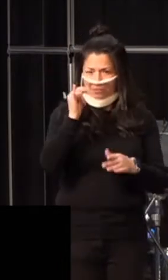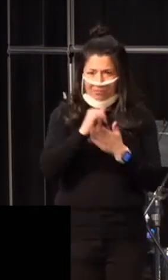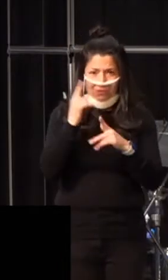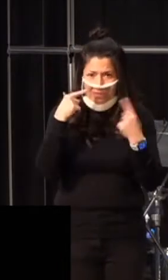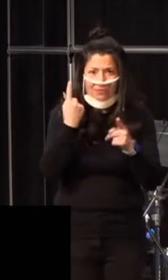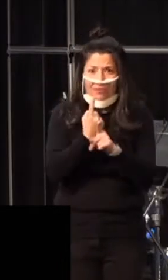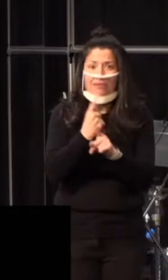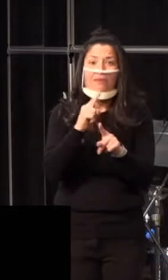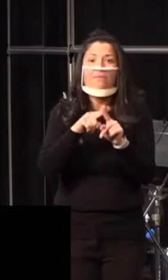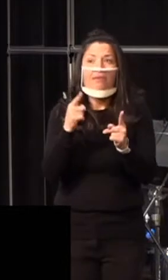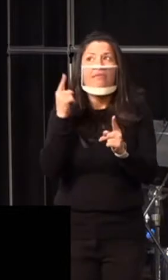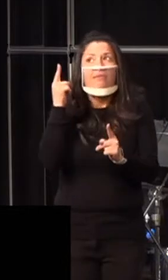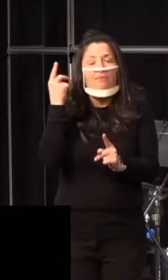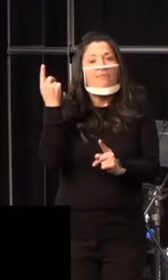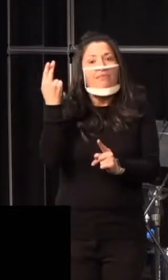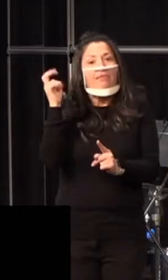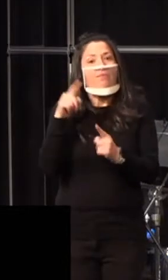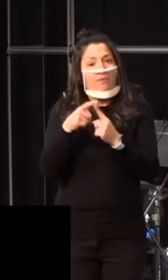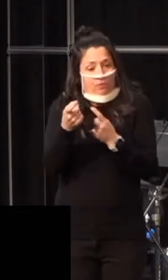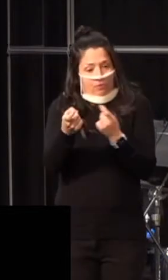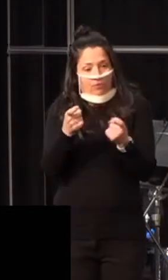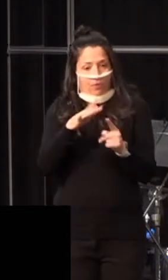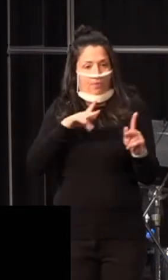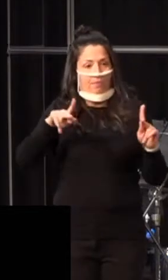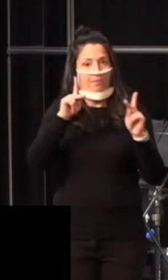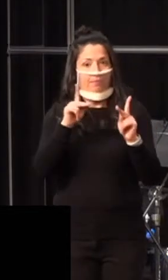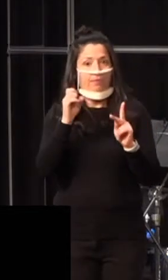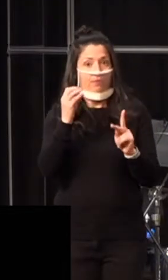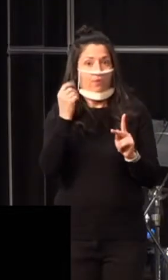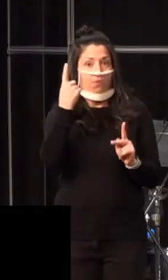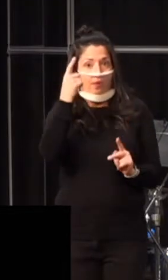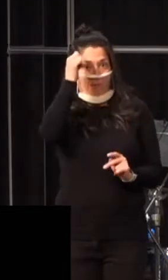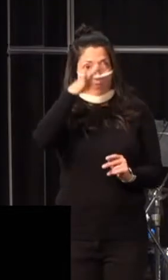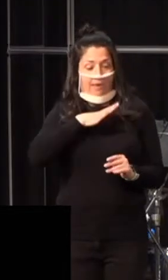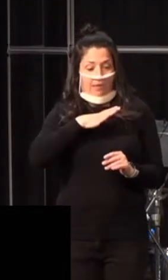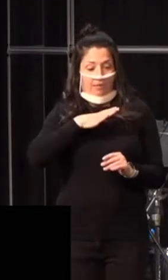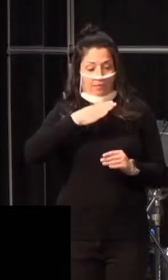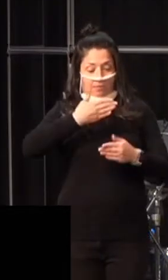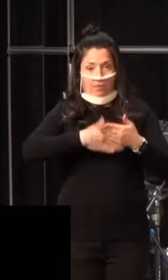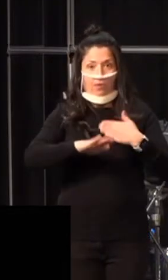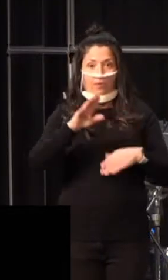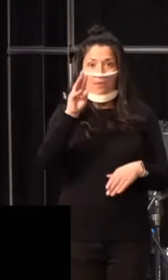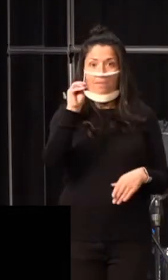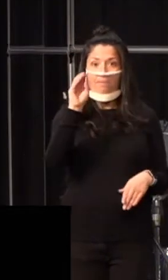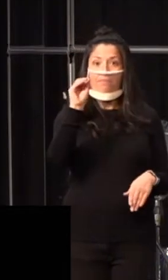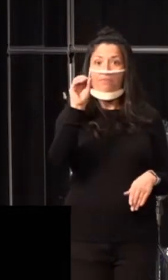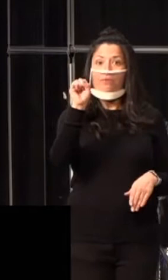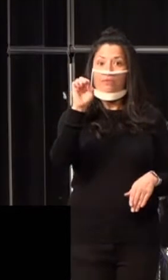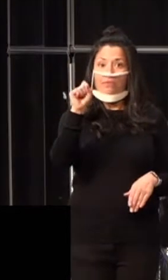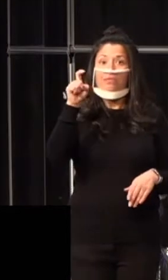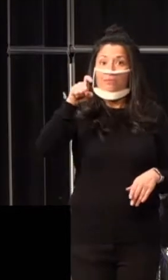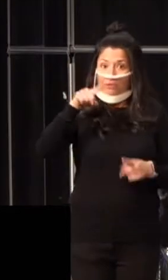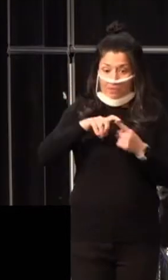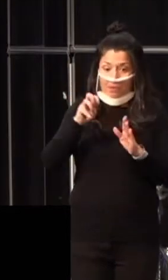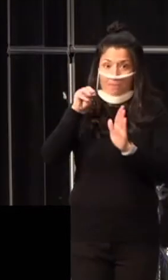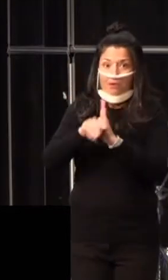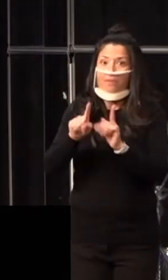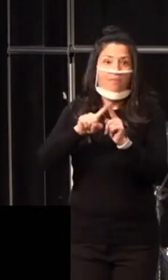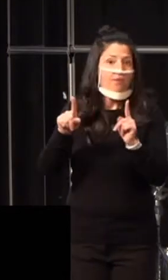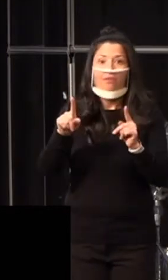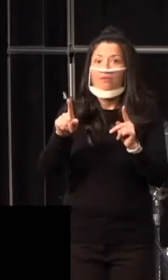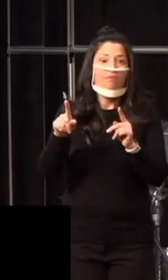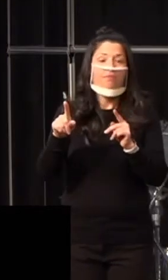But he wants to control the population. So there's this guy, Moses, who's born. He's supposed to be murdered, but instead, God saves